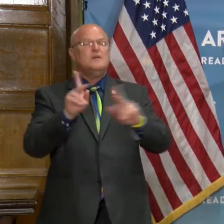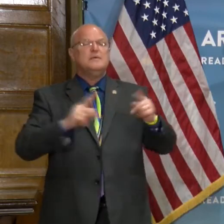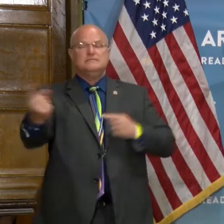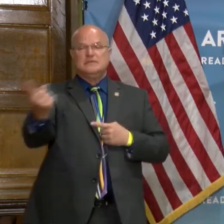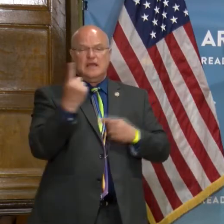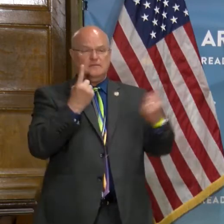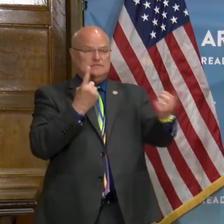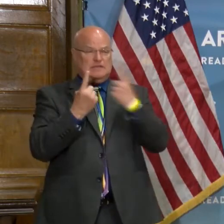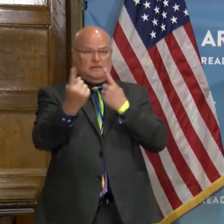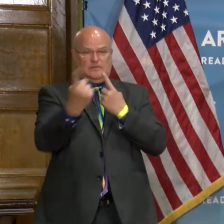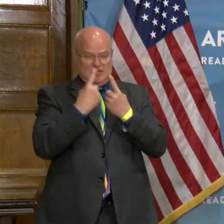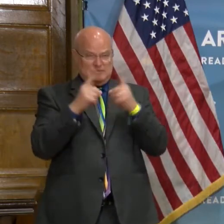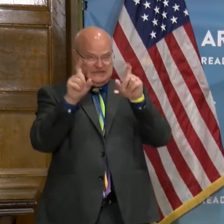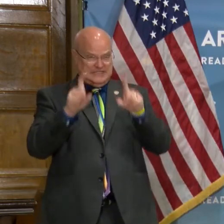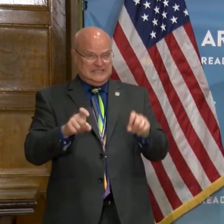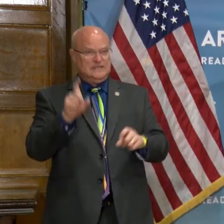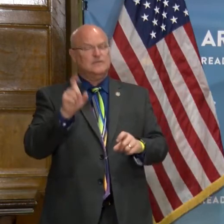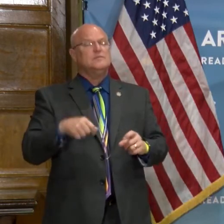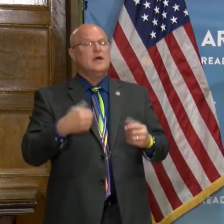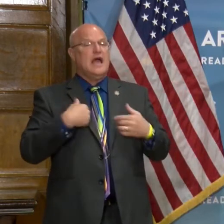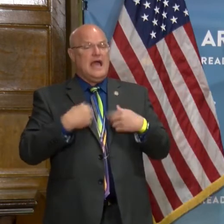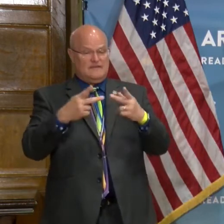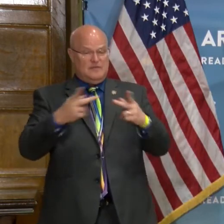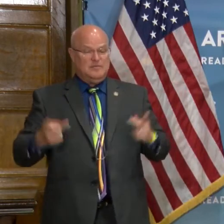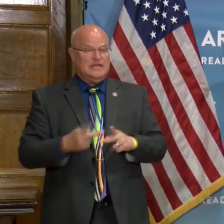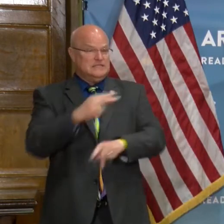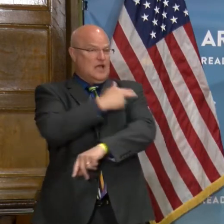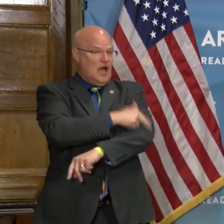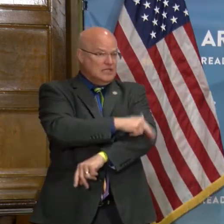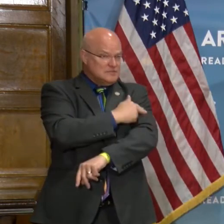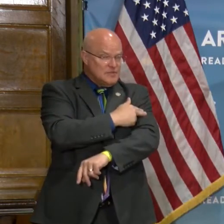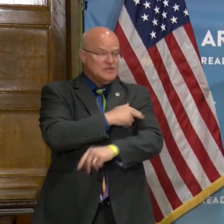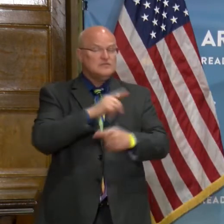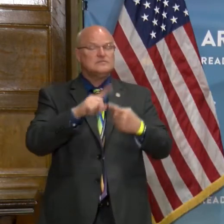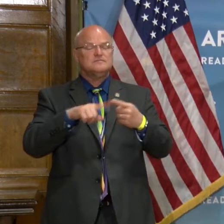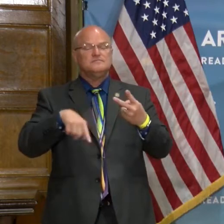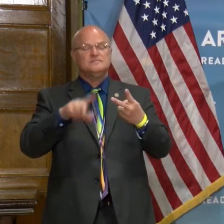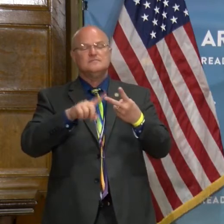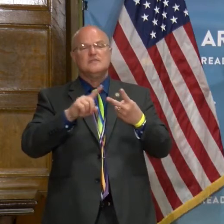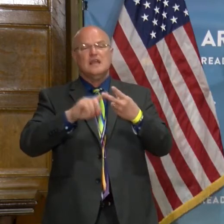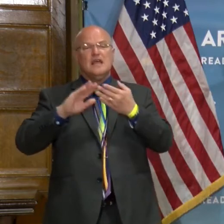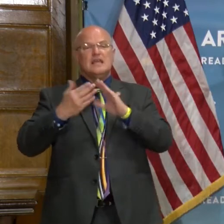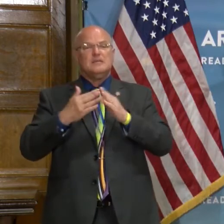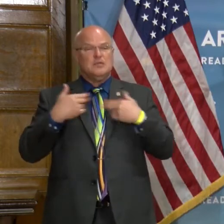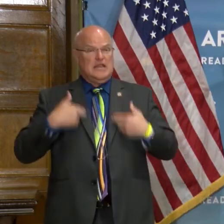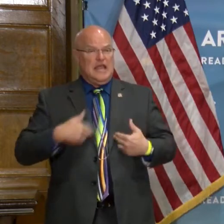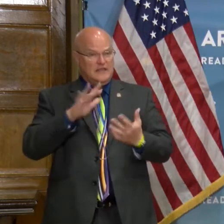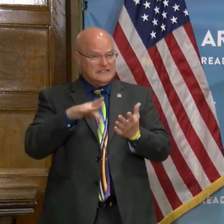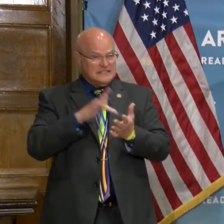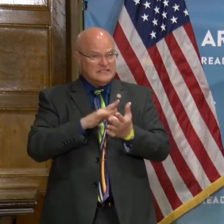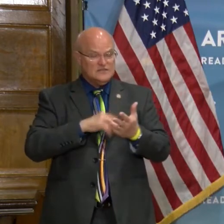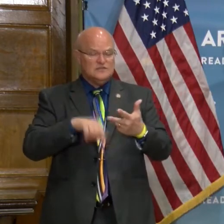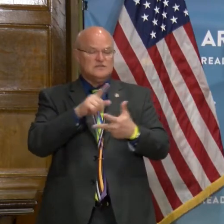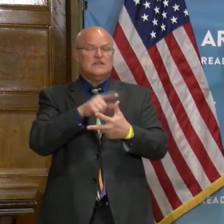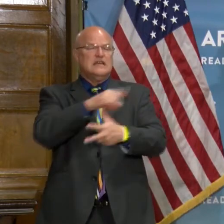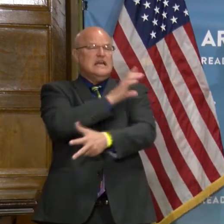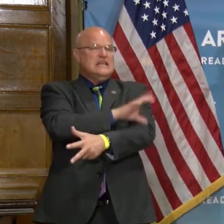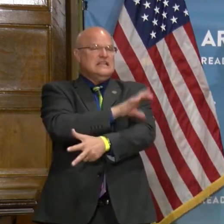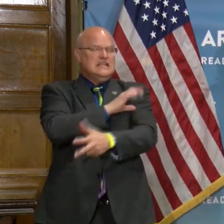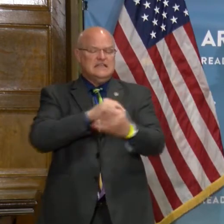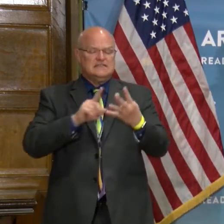forward to get tested. We have testing sites at hospitals, we have testing sites at community health centers, clinics,